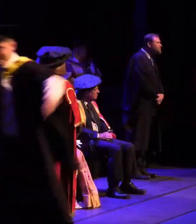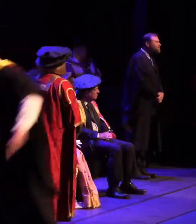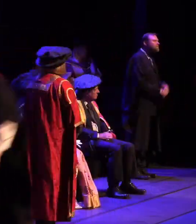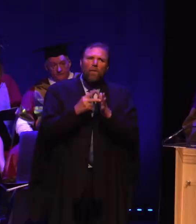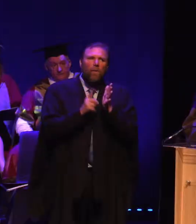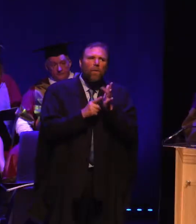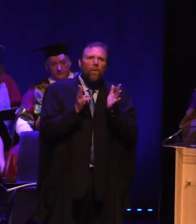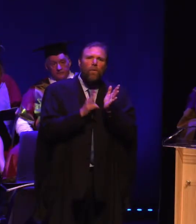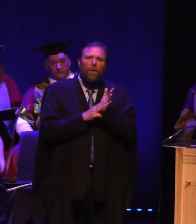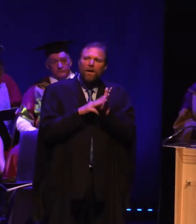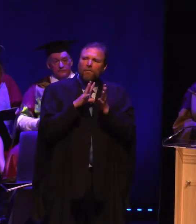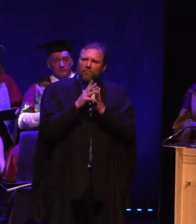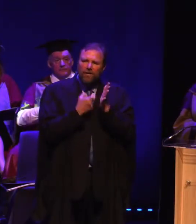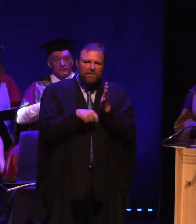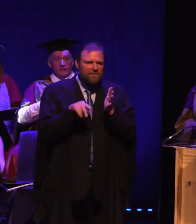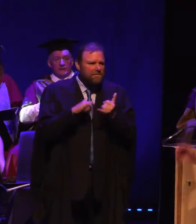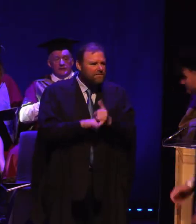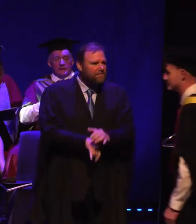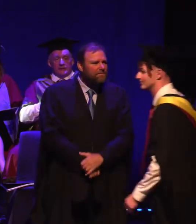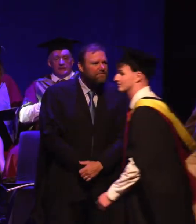William Ike.